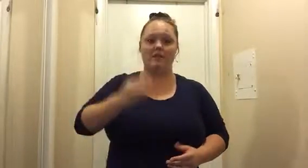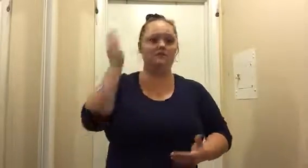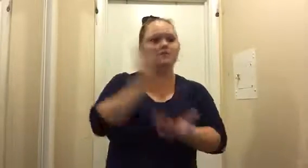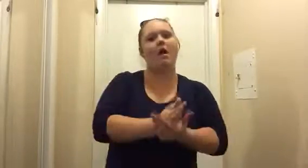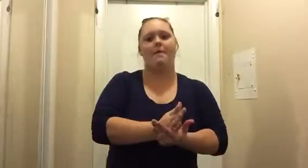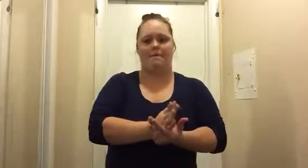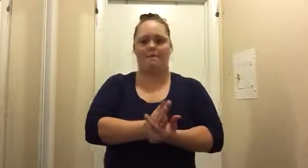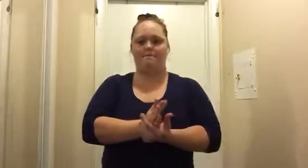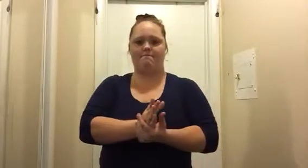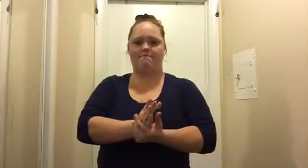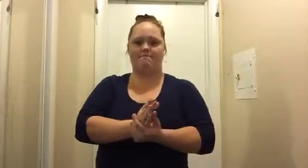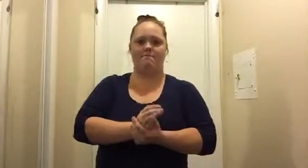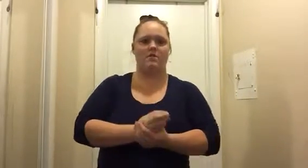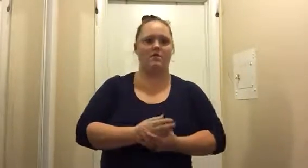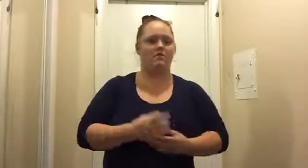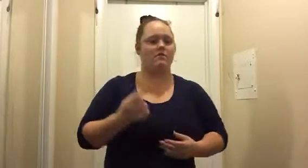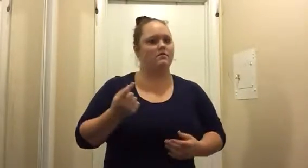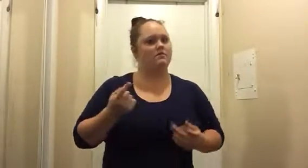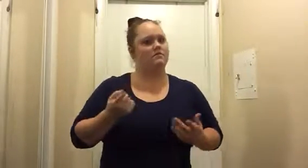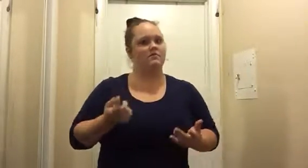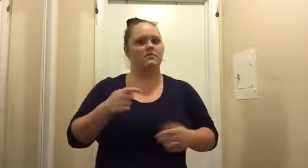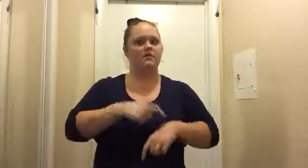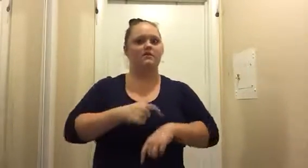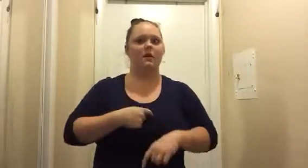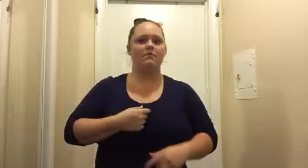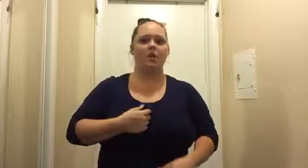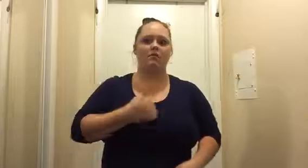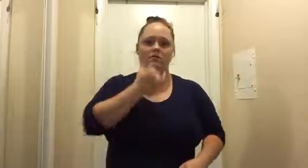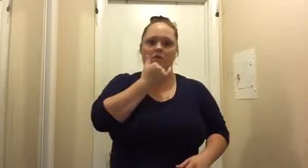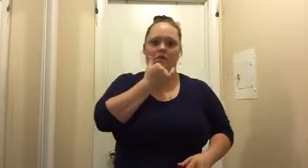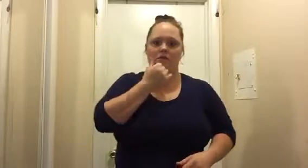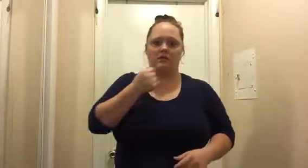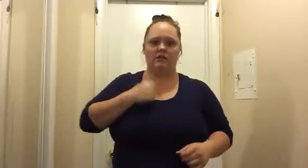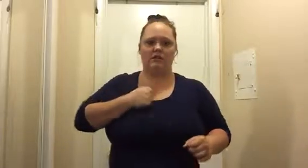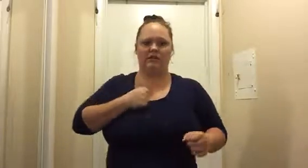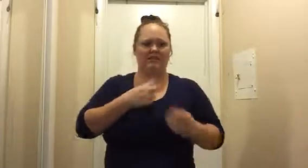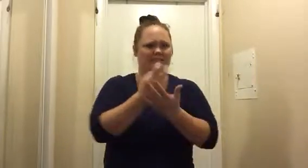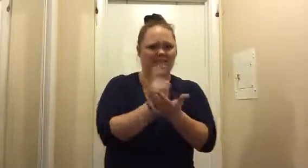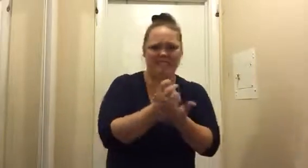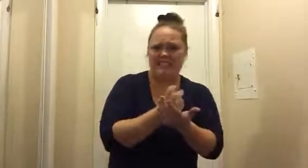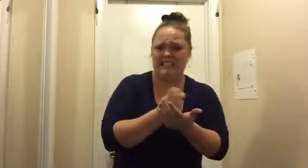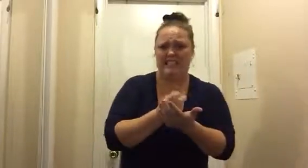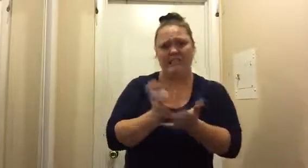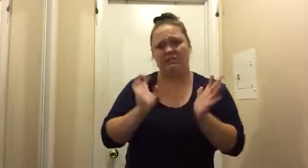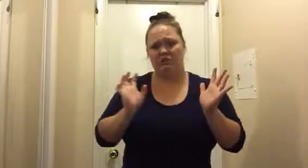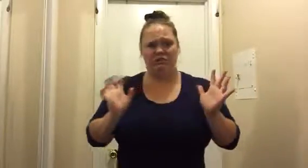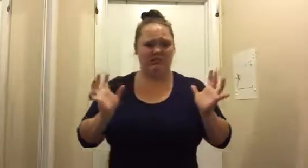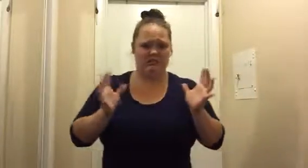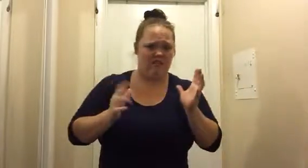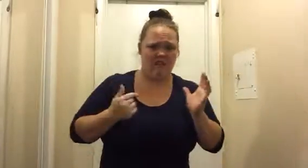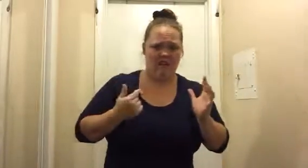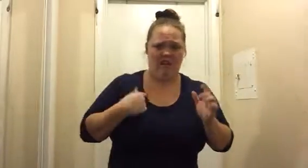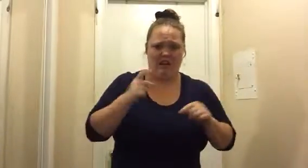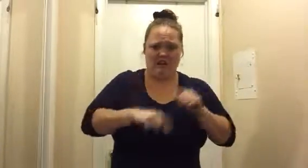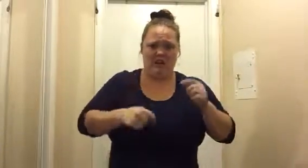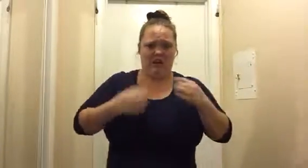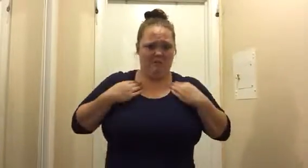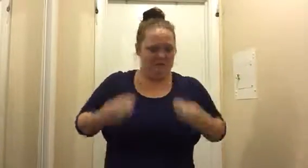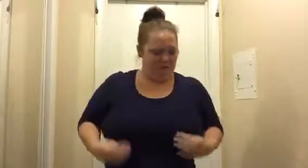wrong. I started to suffer from seizures in my body. I lost all control of my motor